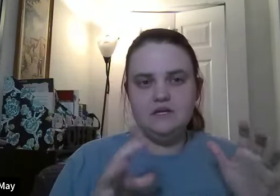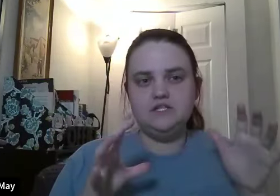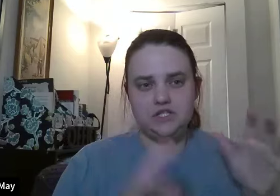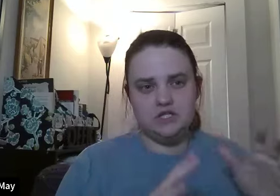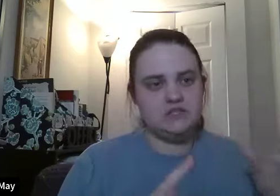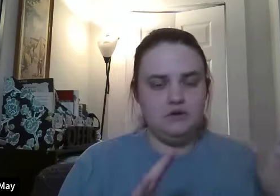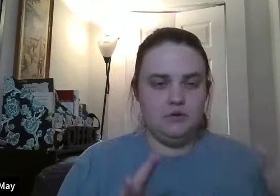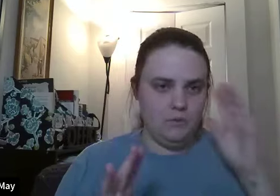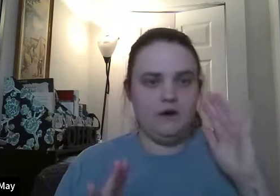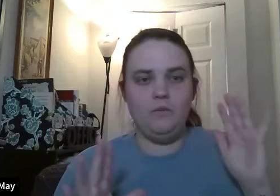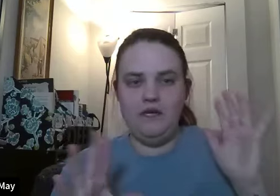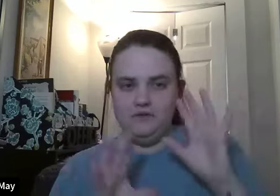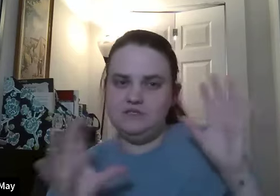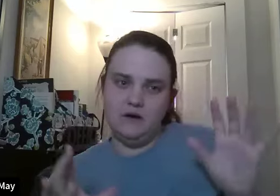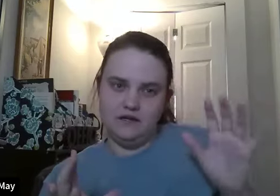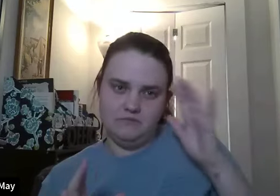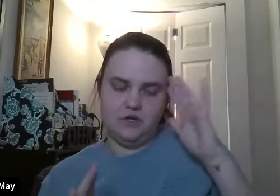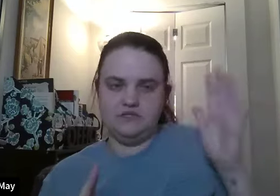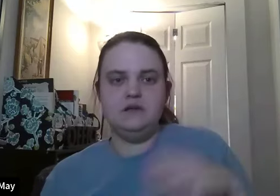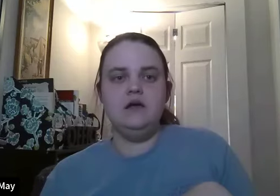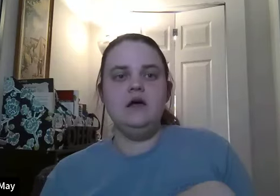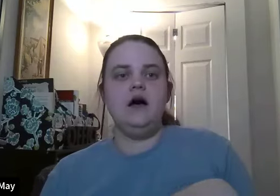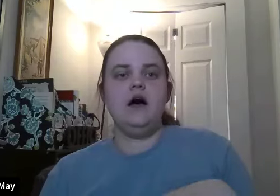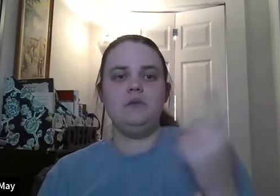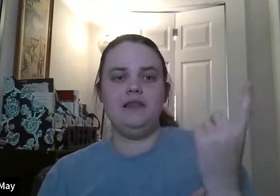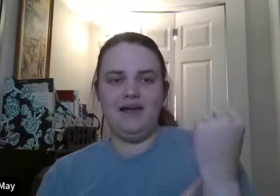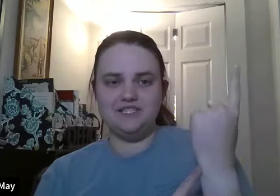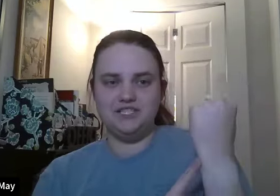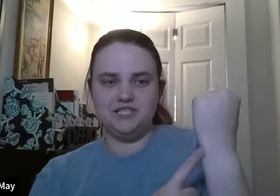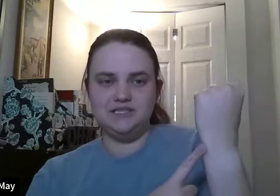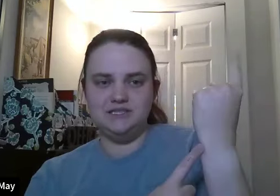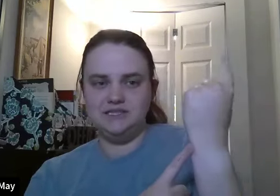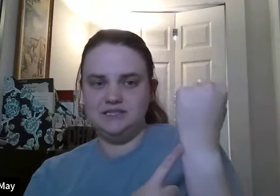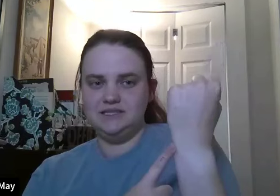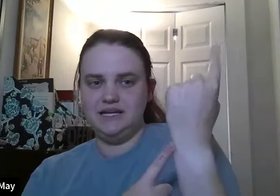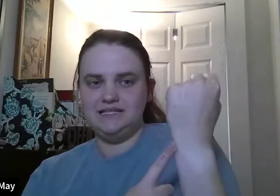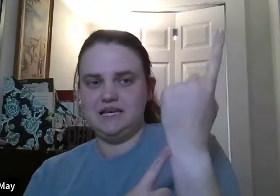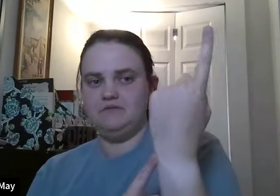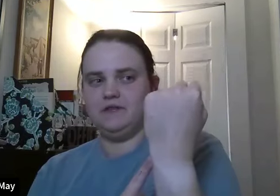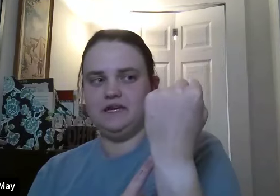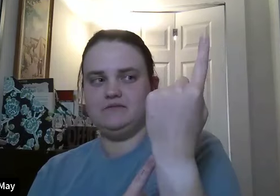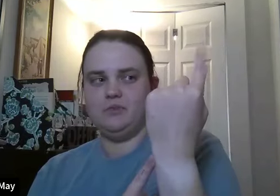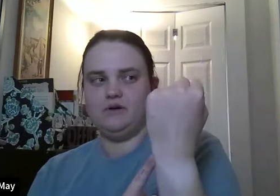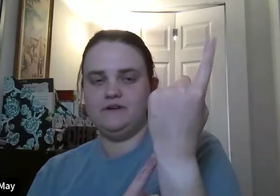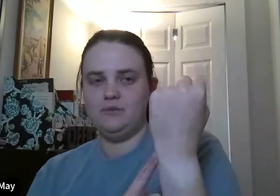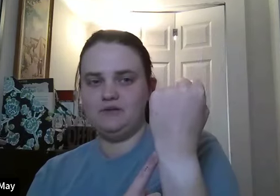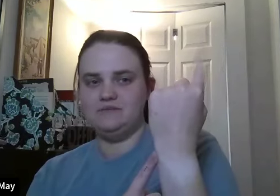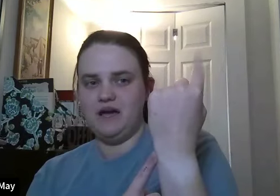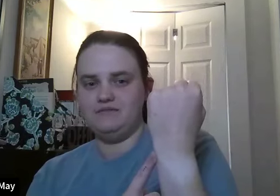one, just so you're aware if you saw it in person. Last year. It's like a flicking of the pointer finger bouncing back and